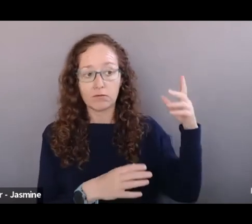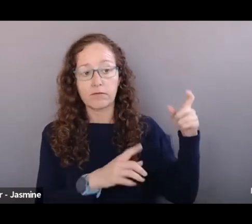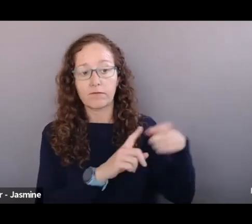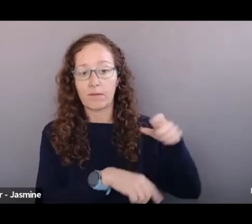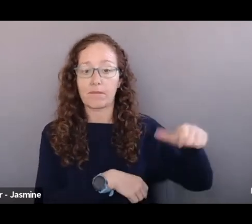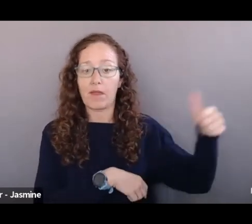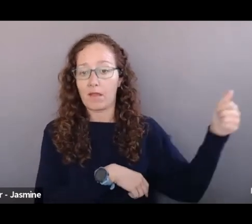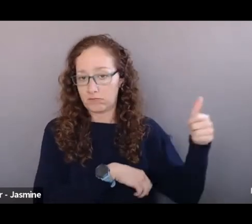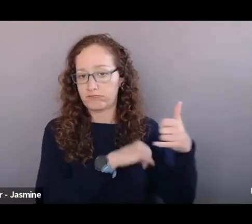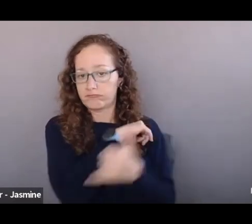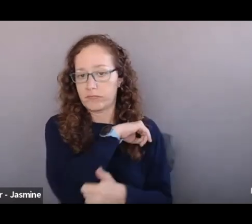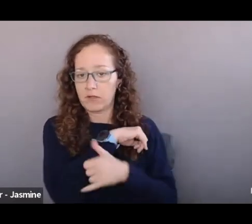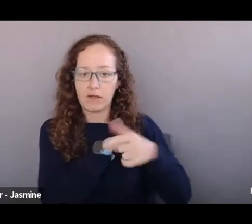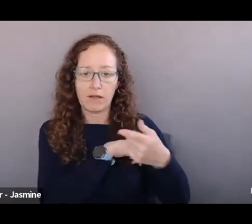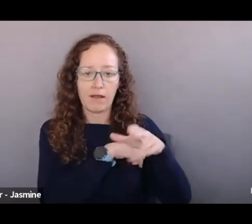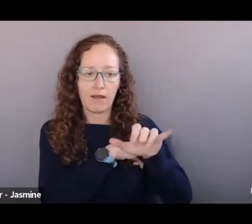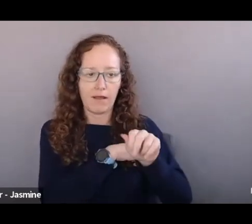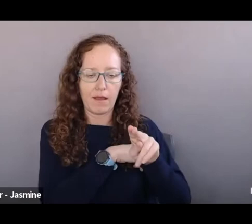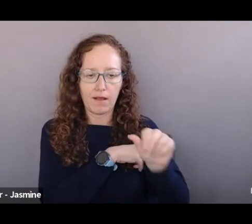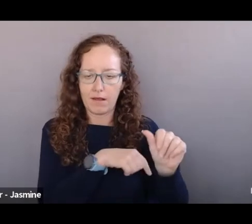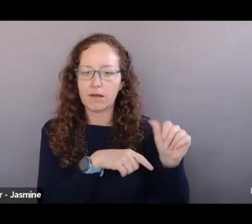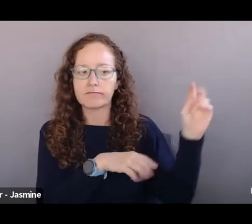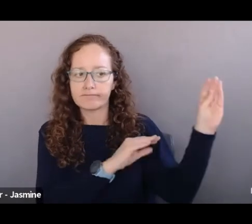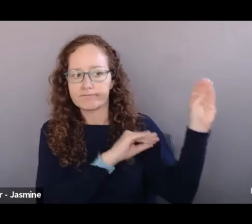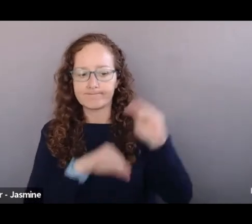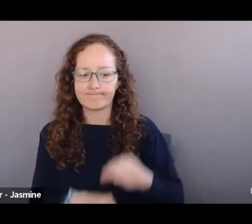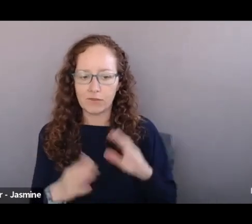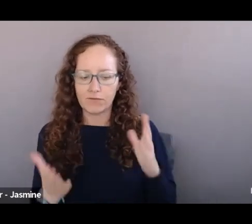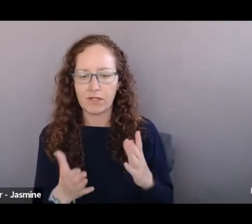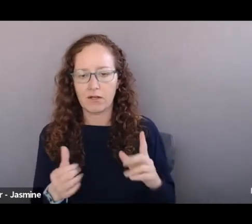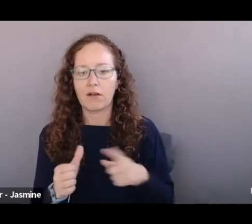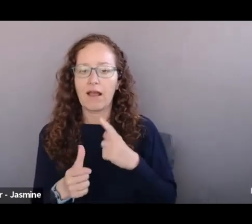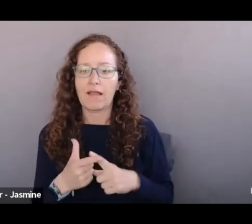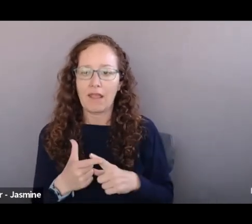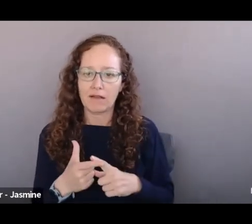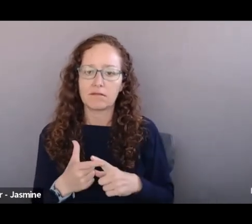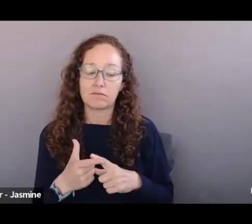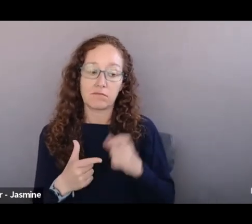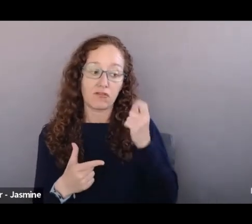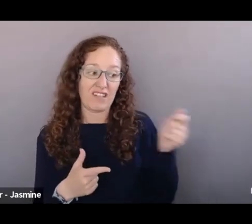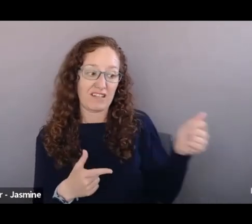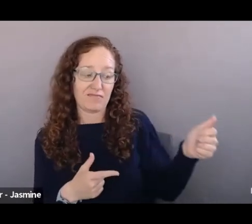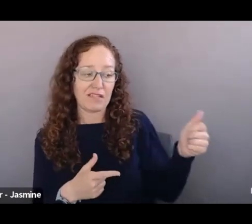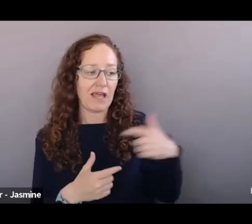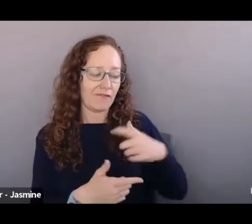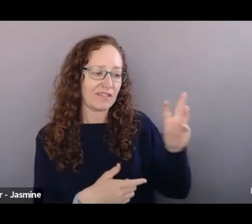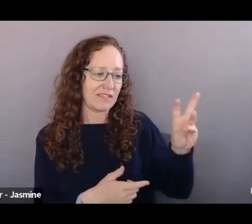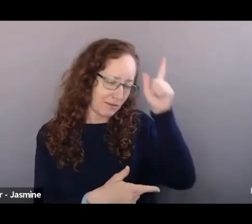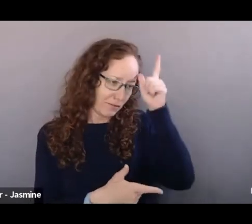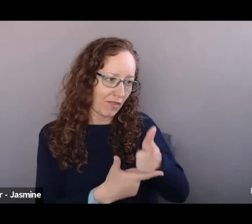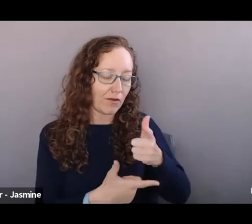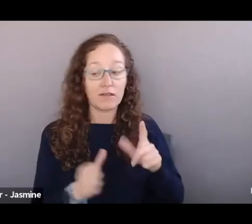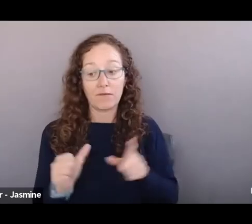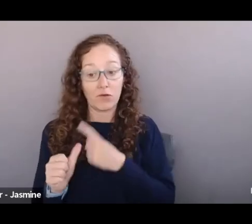six brothers to venture beyond the land of many waters in South America to Washington, D.C. to attend